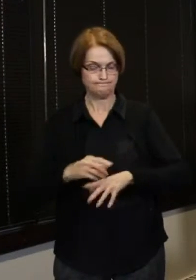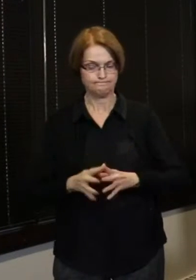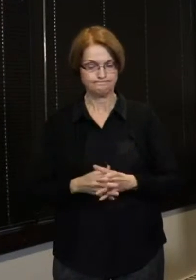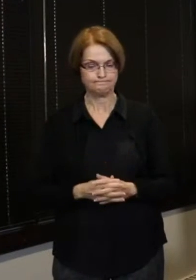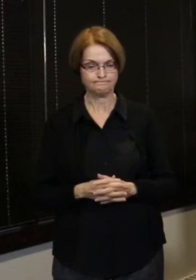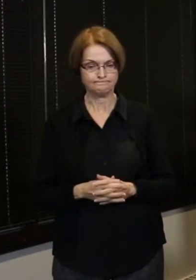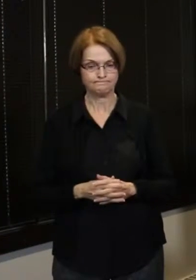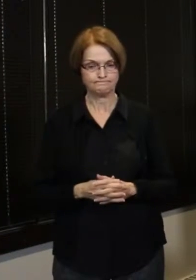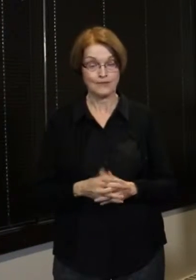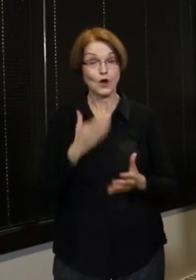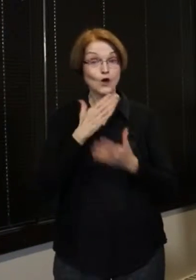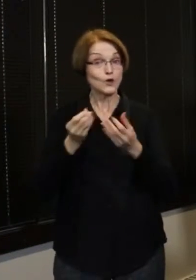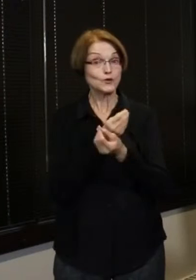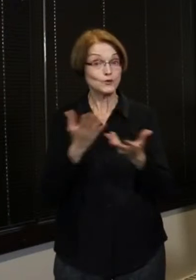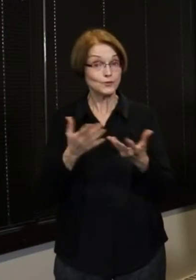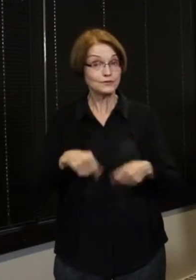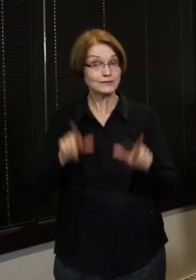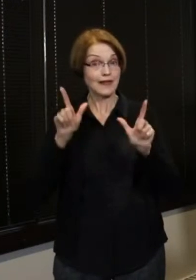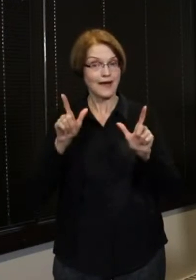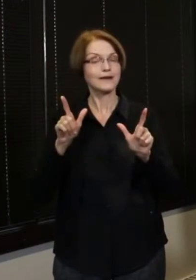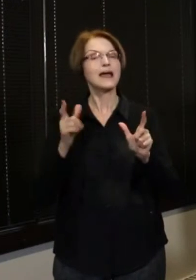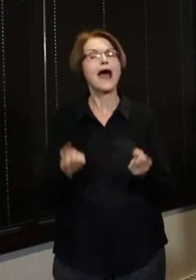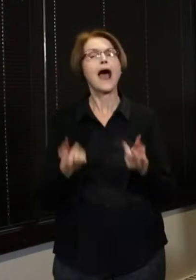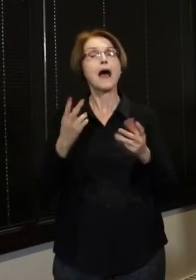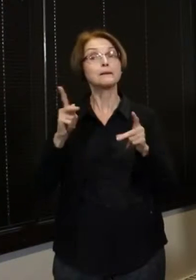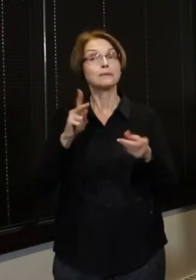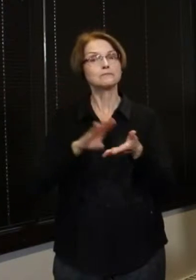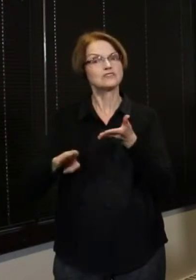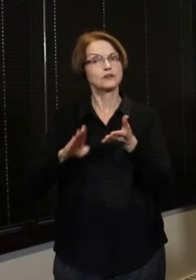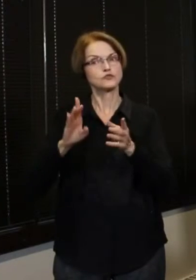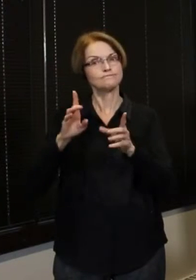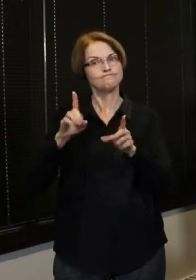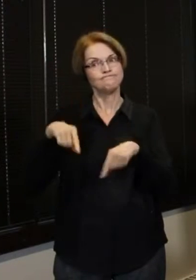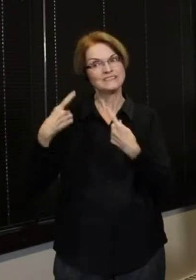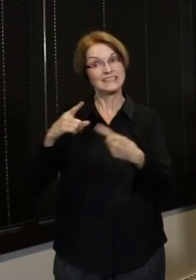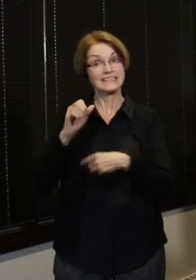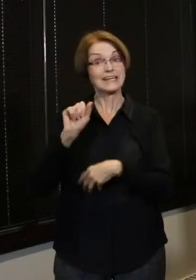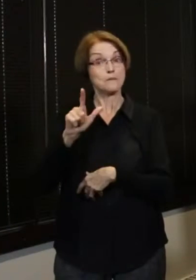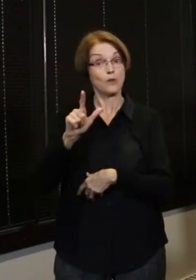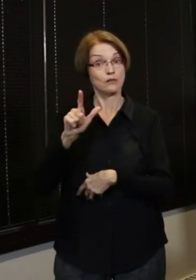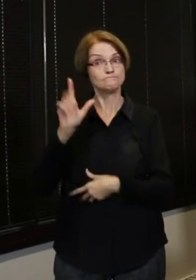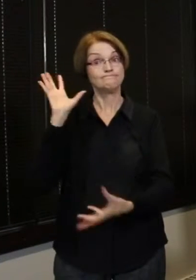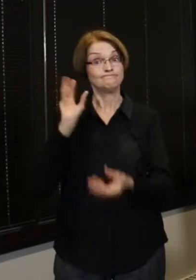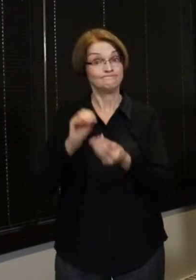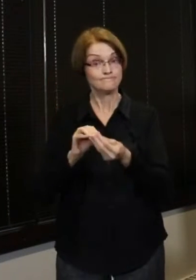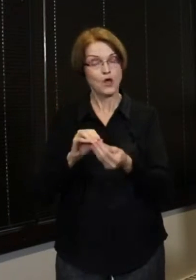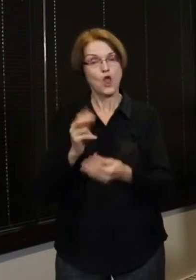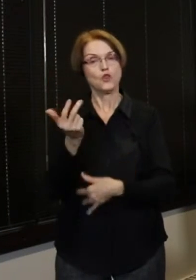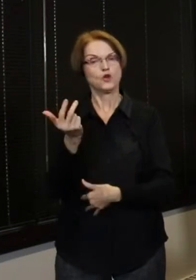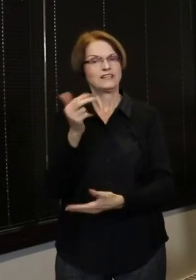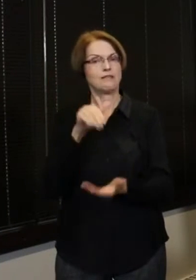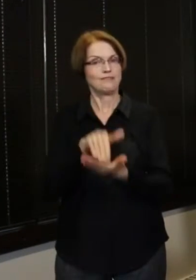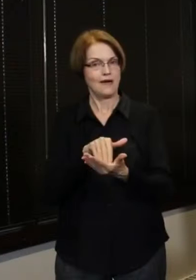Looking at our good news slide, which is again our discharge slide since April, we've discharged